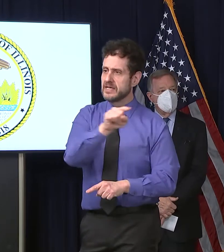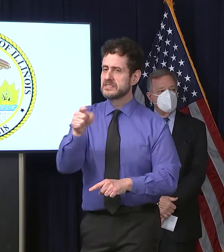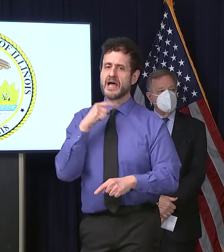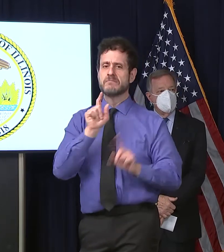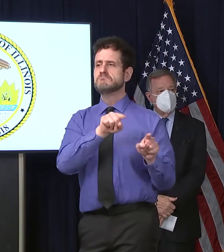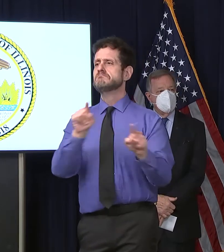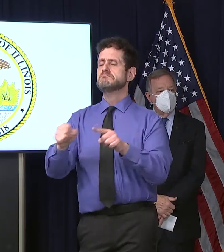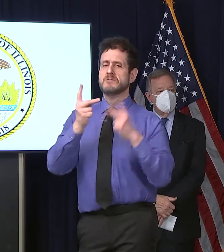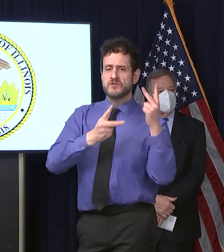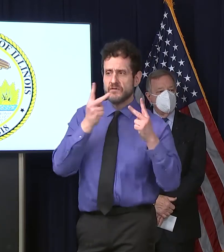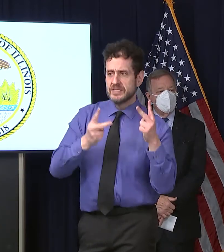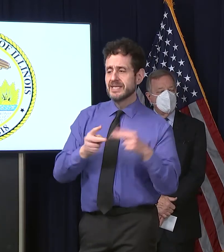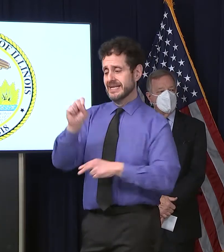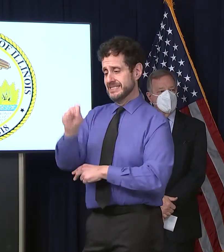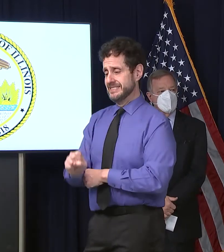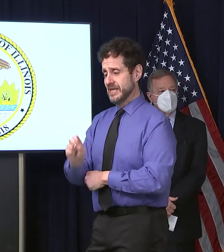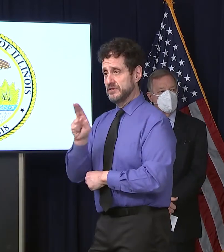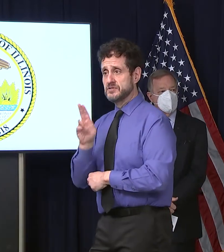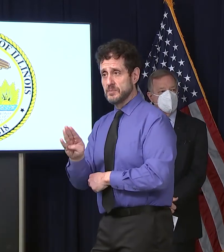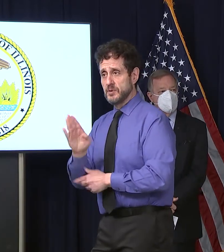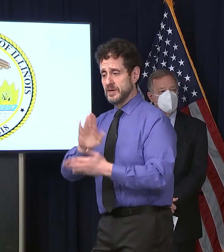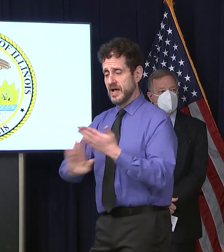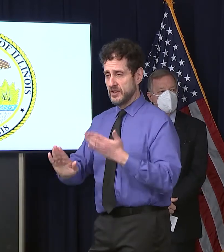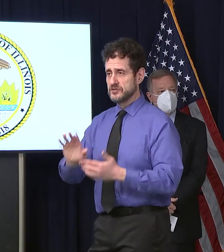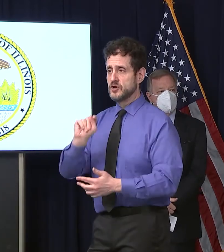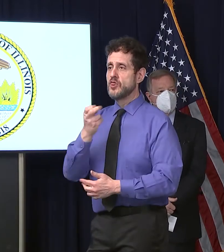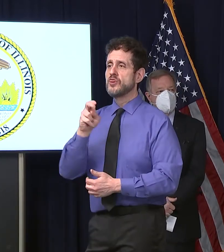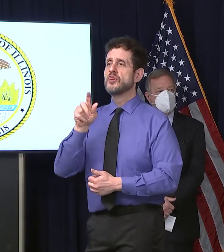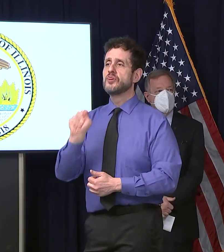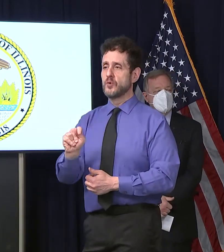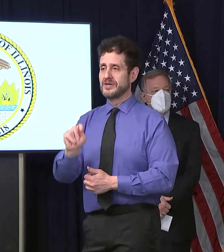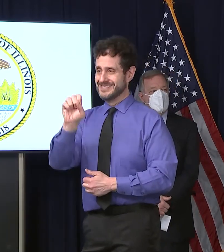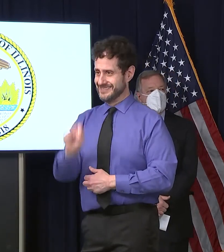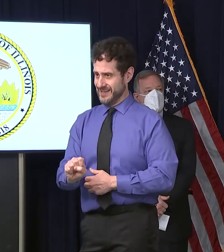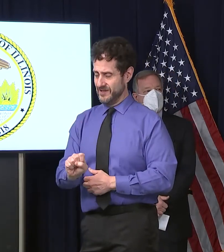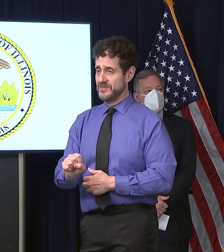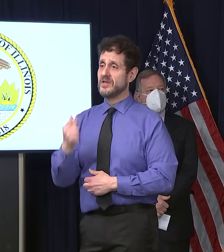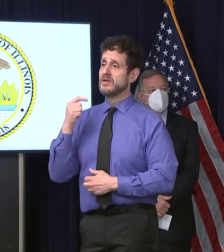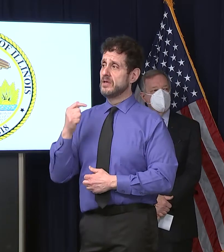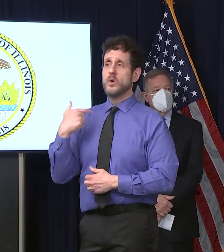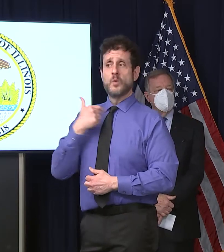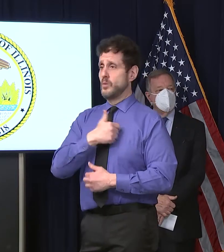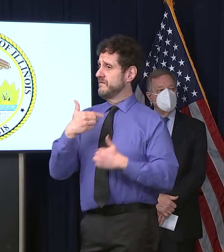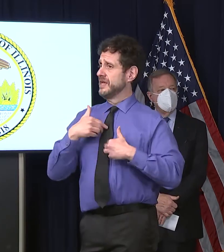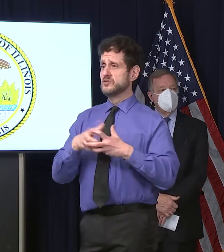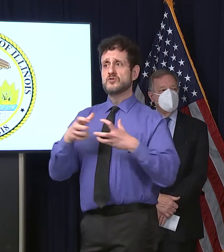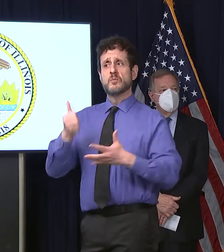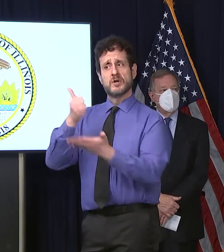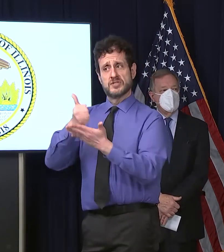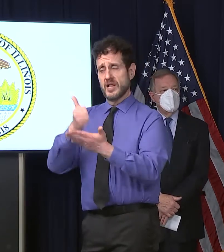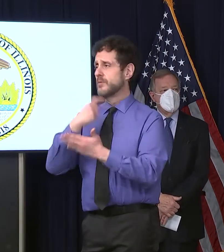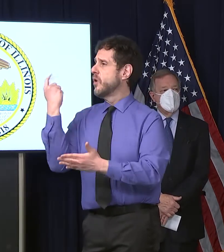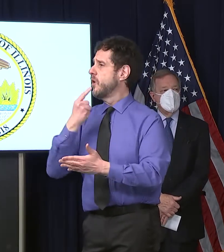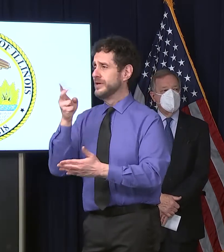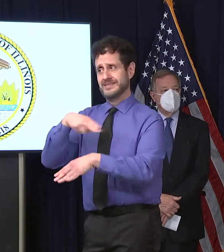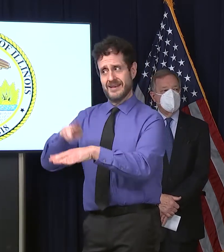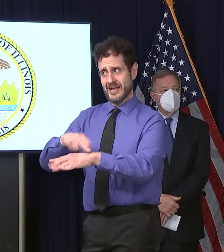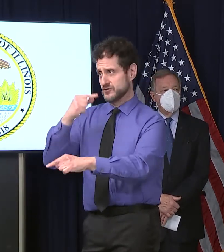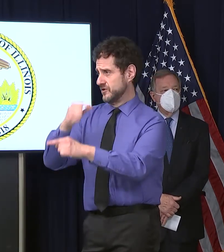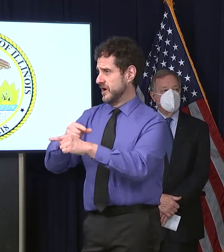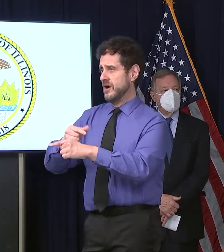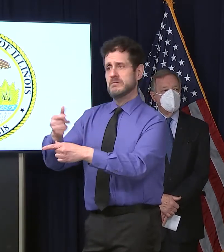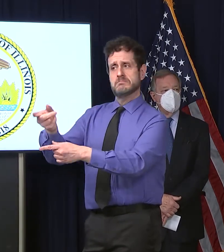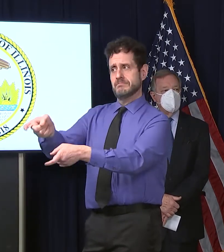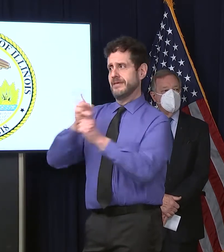at South Suburban College, Thornton Fractional South. We've been helped everywhere and always by the National Guard, so thank you very